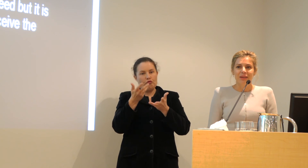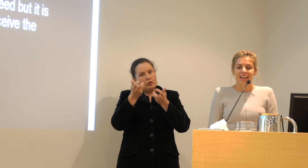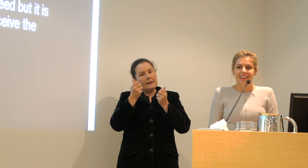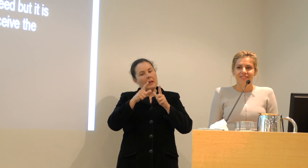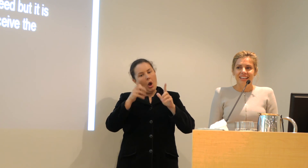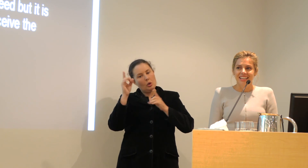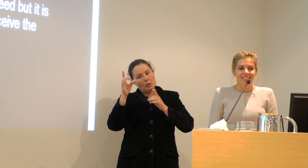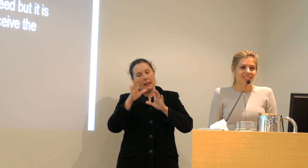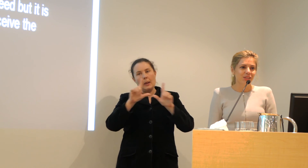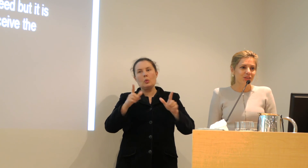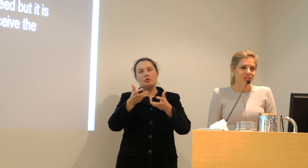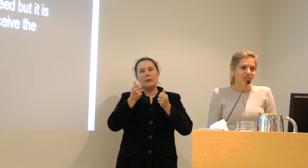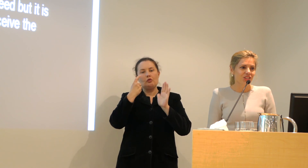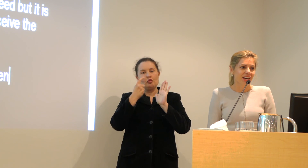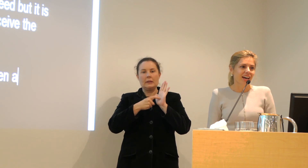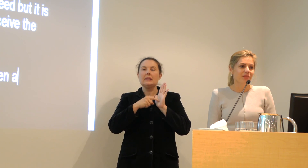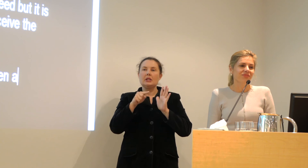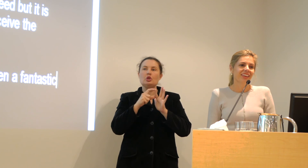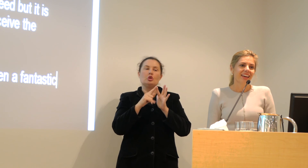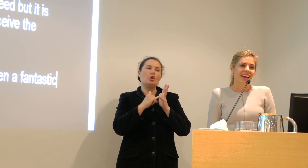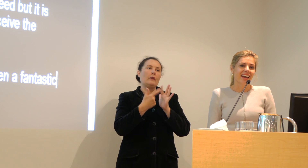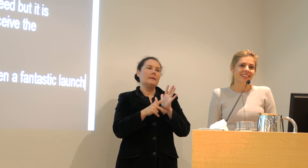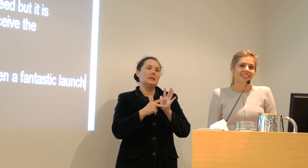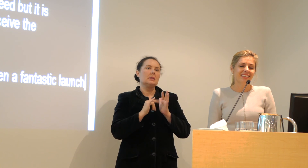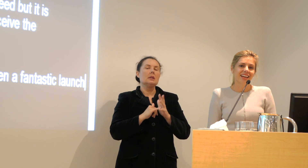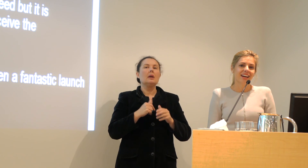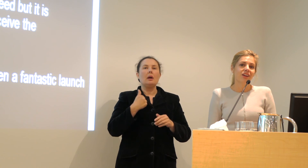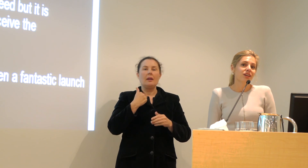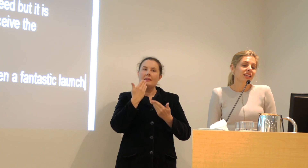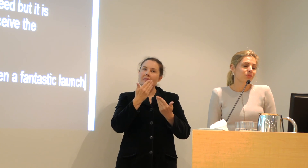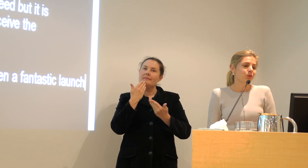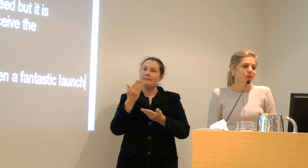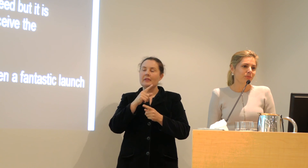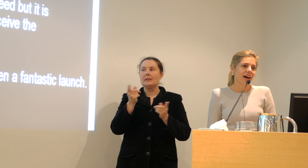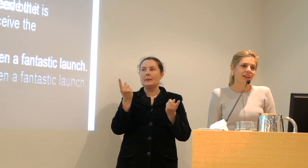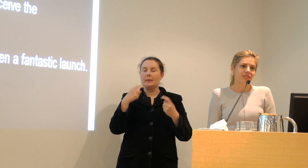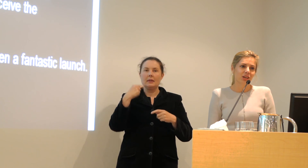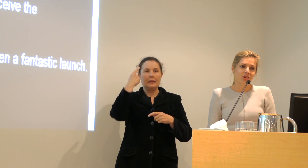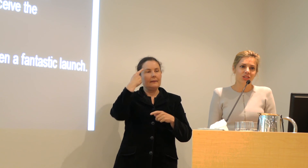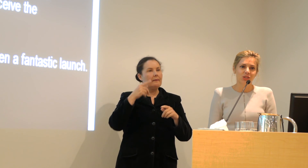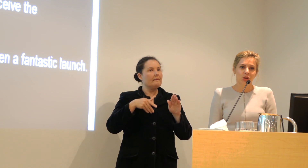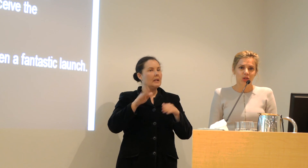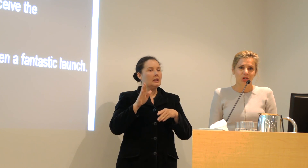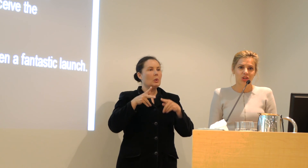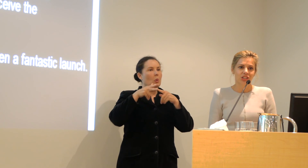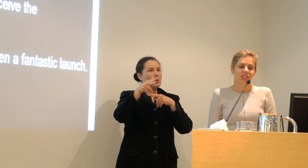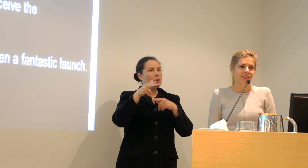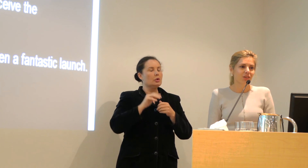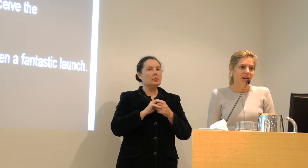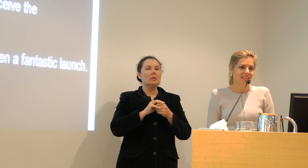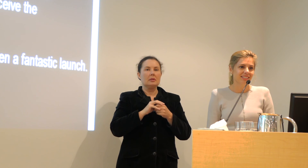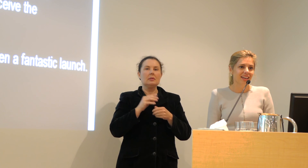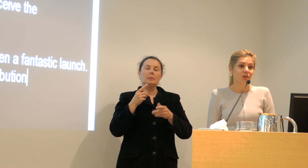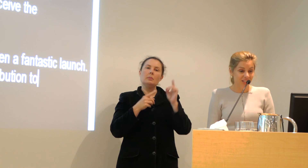think it's been a fantastic launch and a really important part of the Commission's contribution to